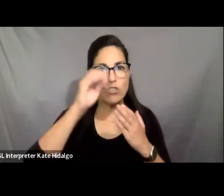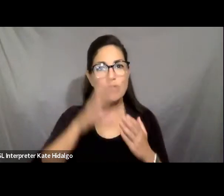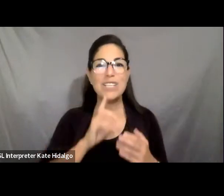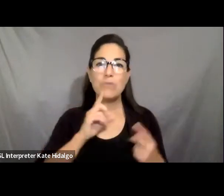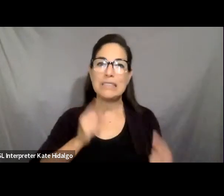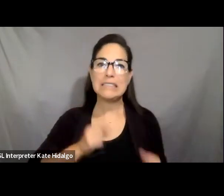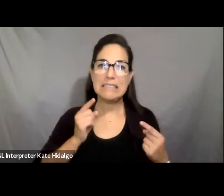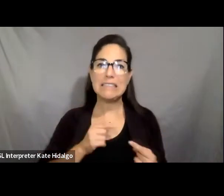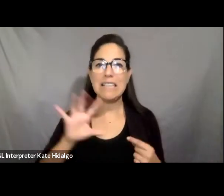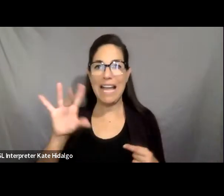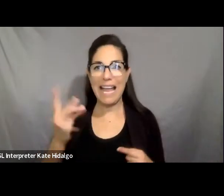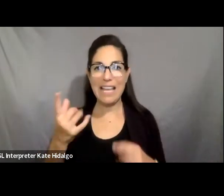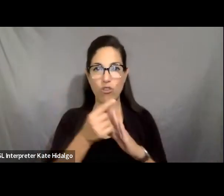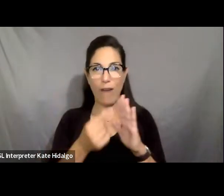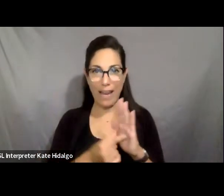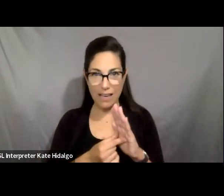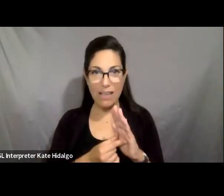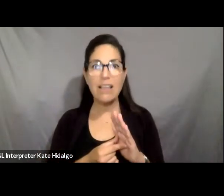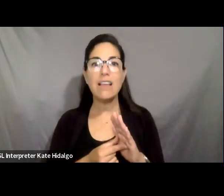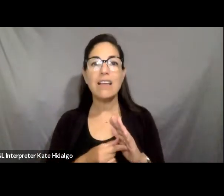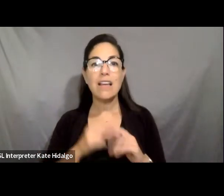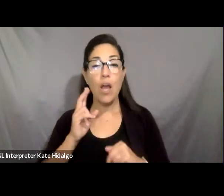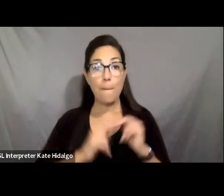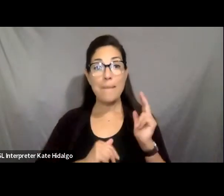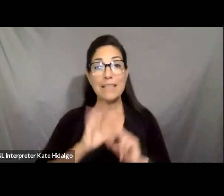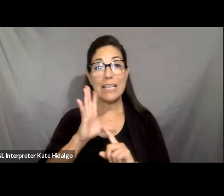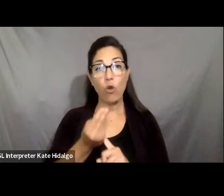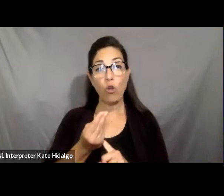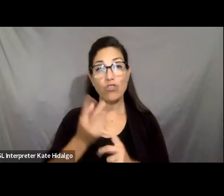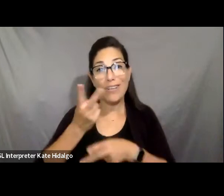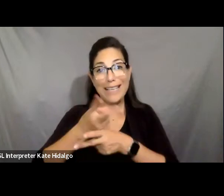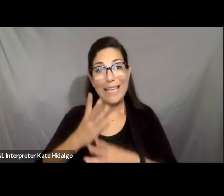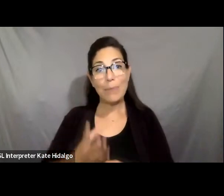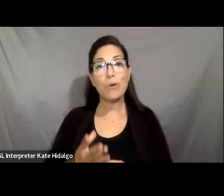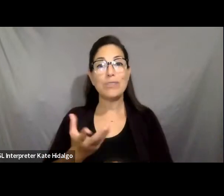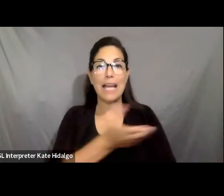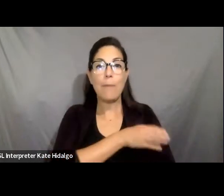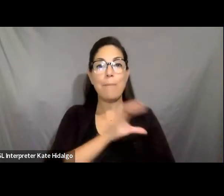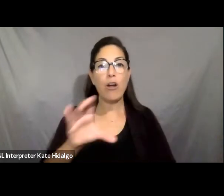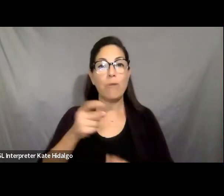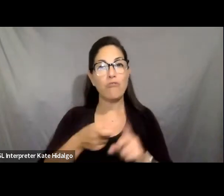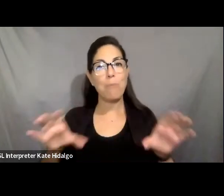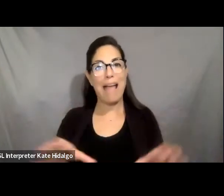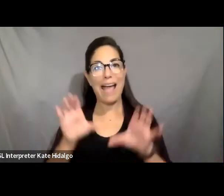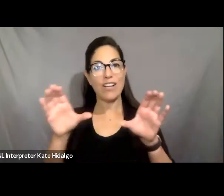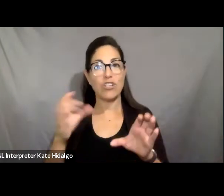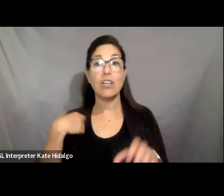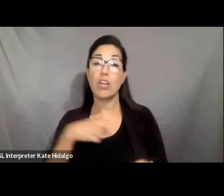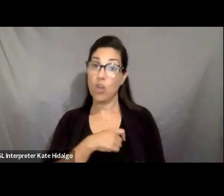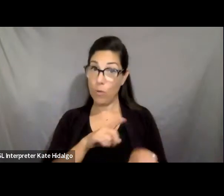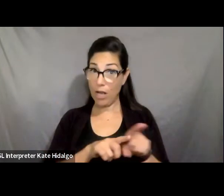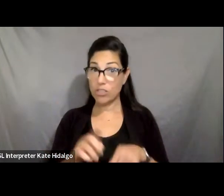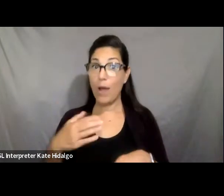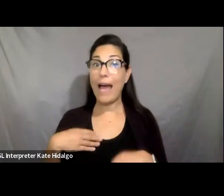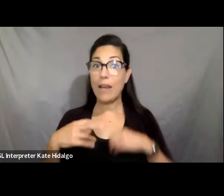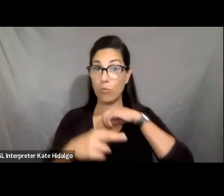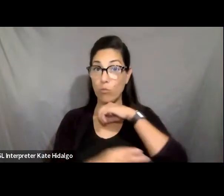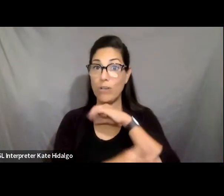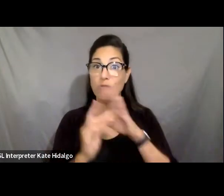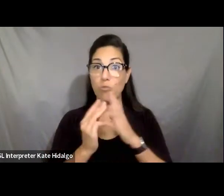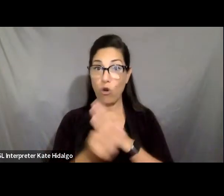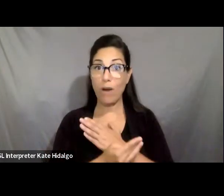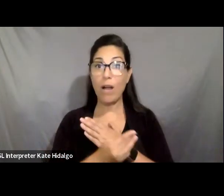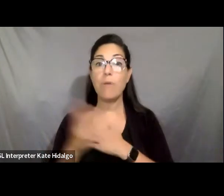grade. We were building culture keepers, so our Empowerment Through Action program. We also had a bridge program that brought students